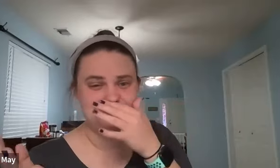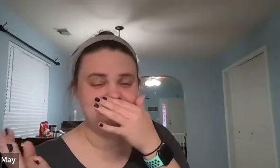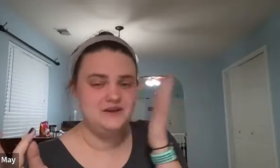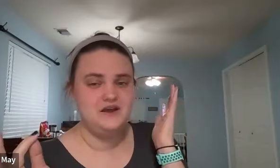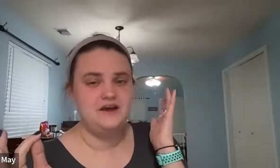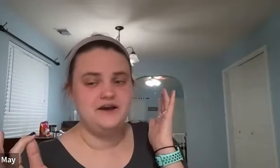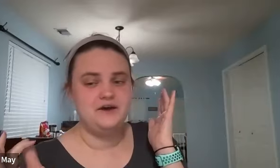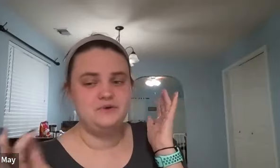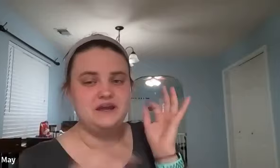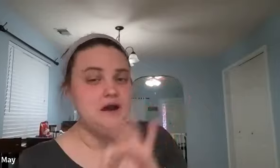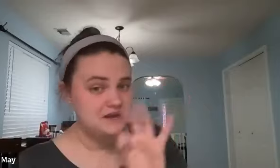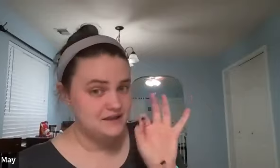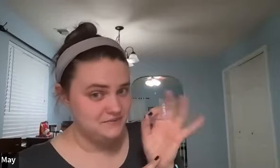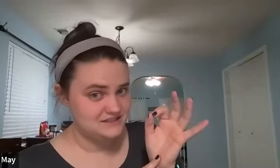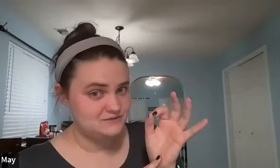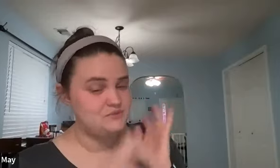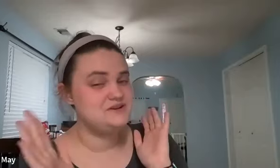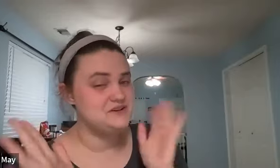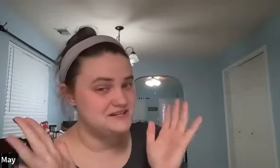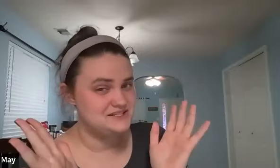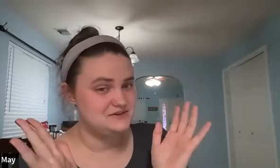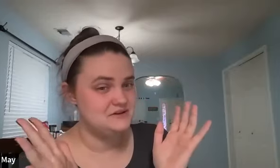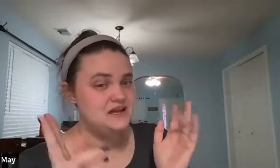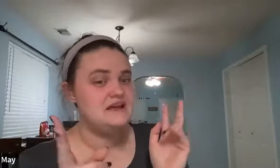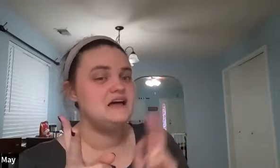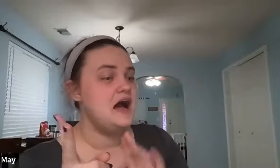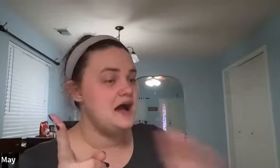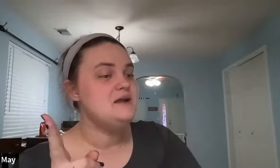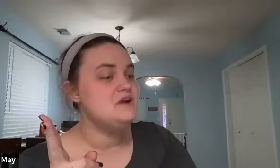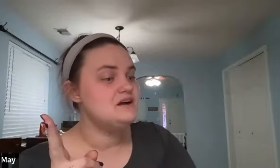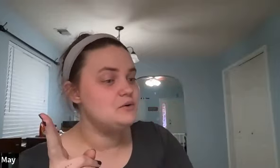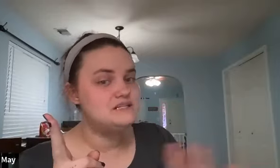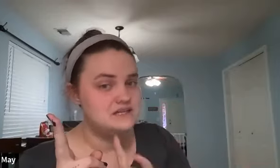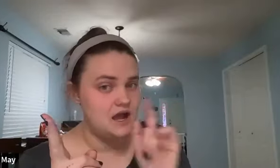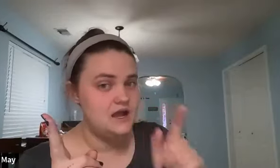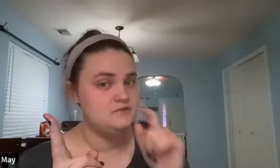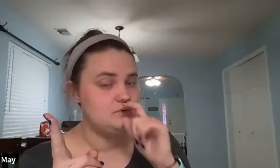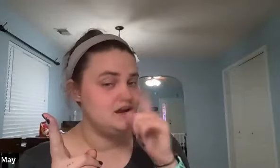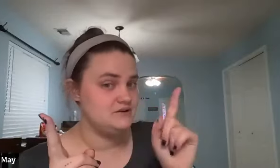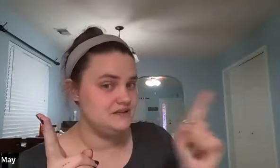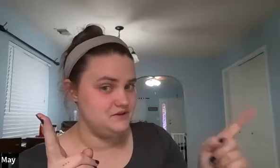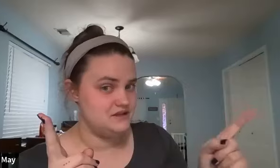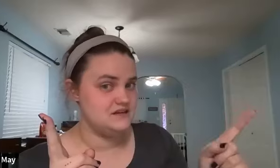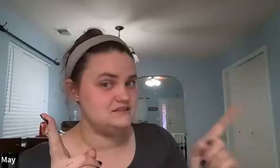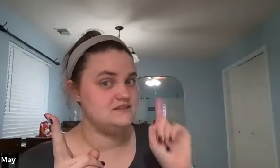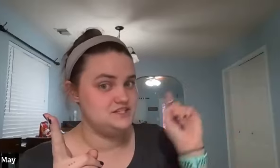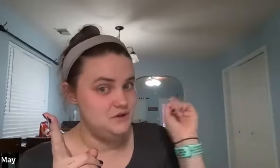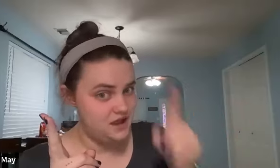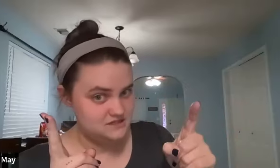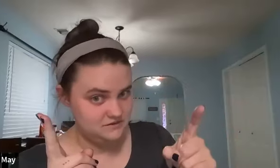possible. We now have 9 minutes. What we're gonna do is I'm not going to give you guys signs unless you ask me